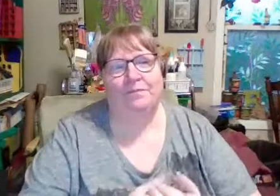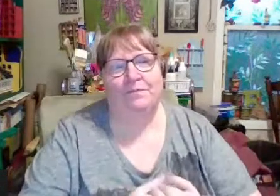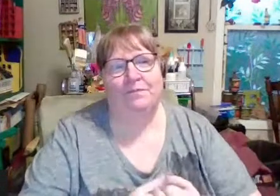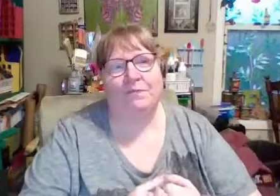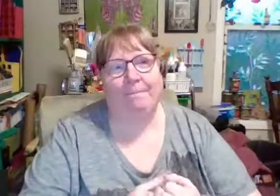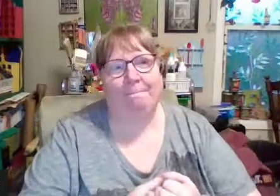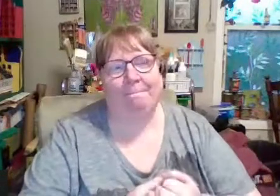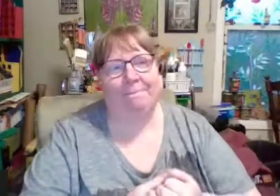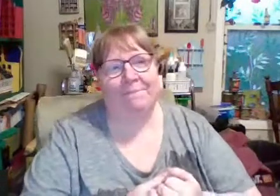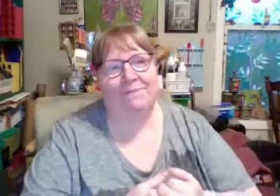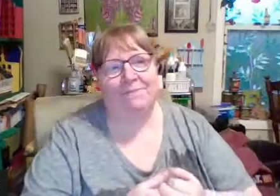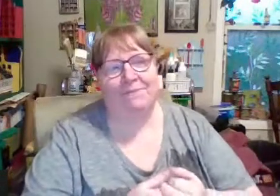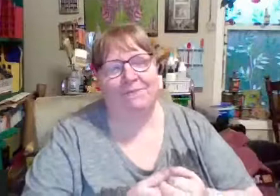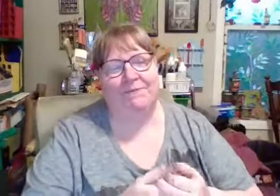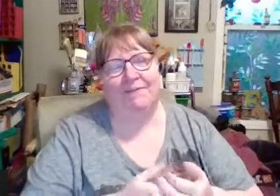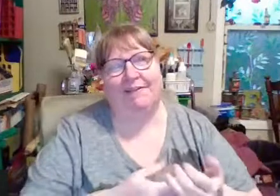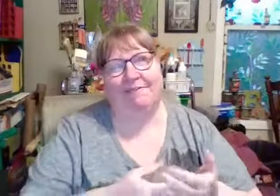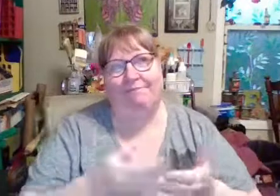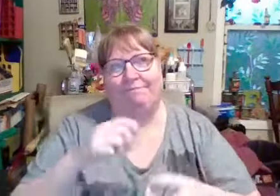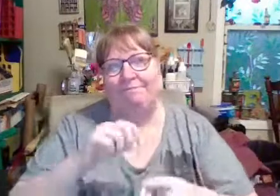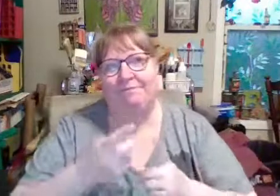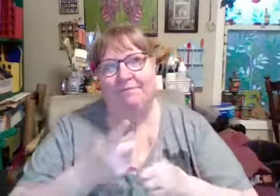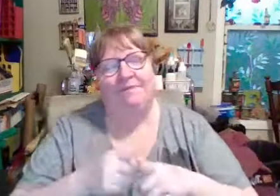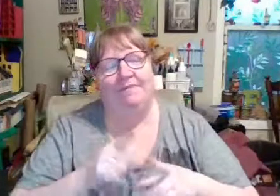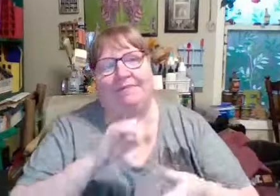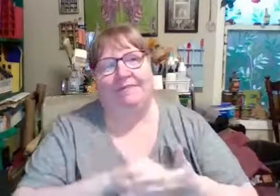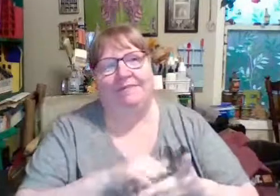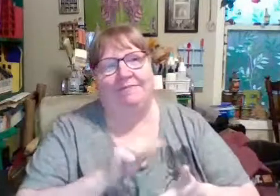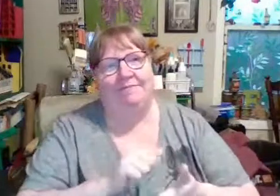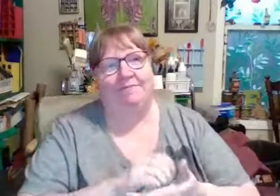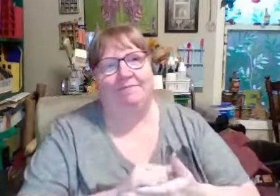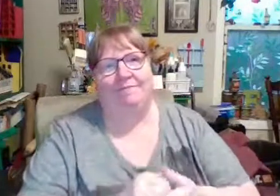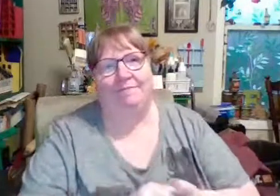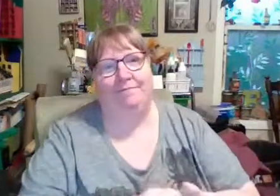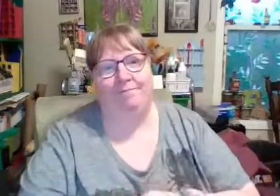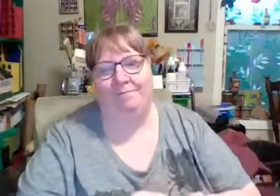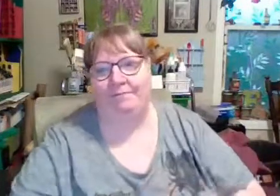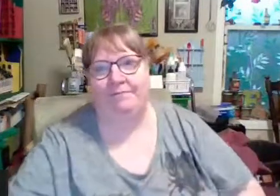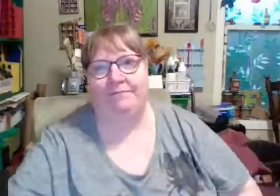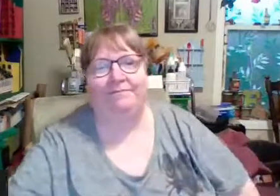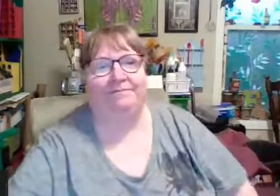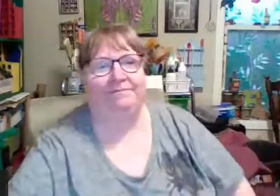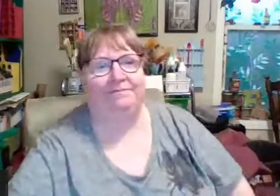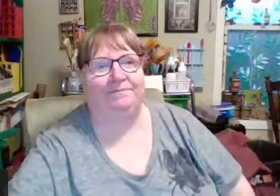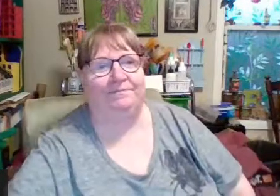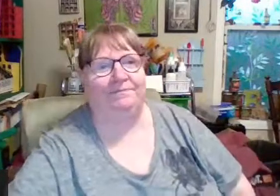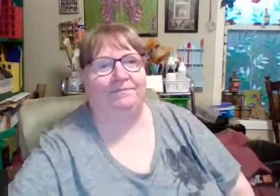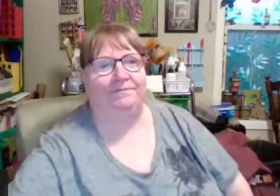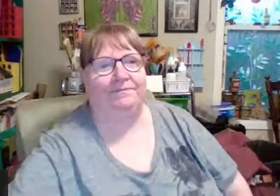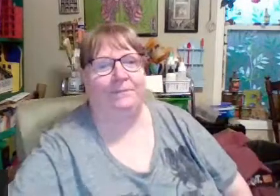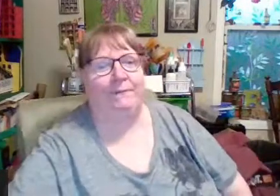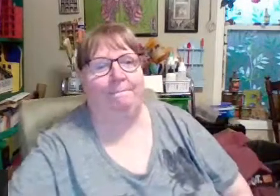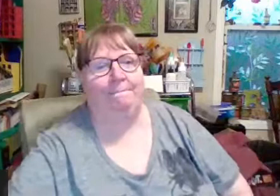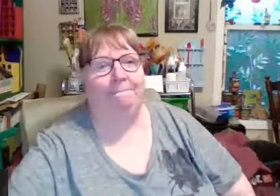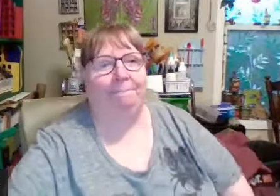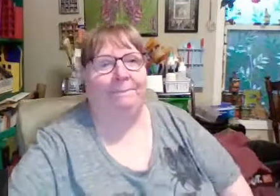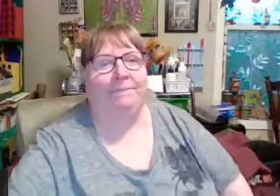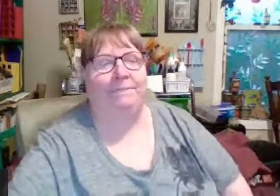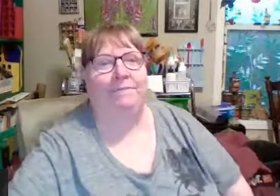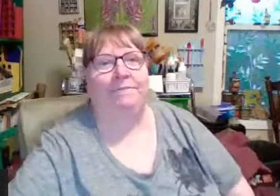interpreter doing ASL. We love to call her Susie Q. I'm not sure how we point in these, but for now, forget where we point.